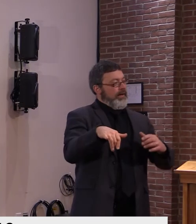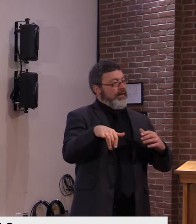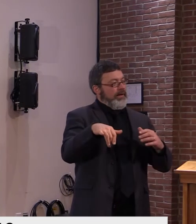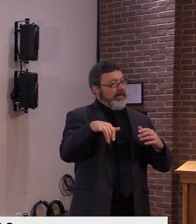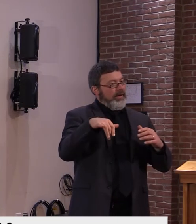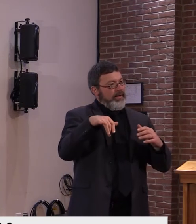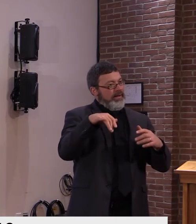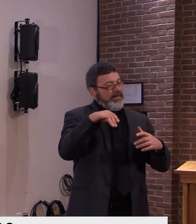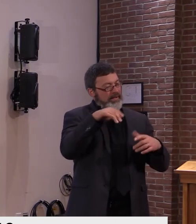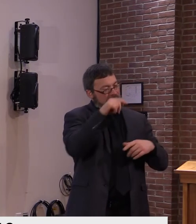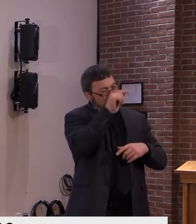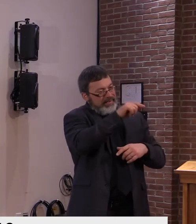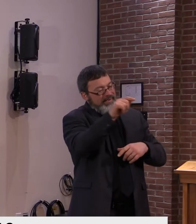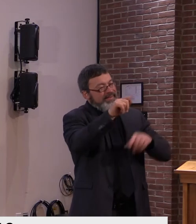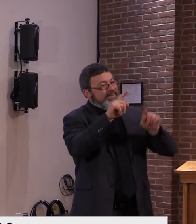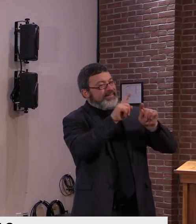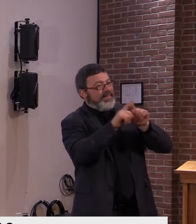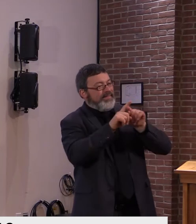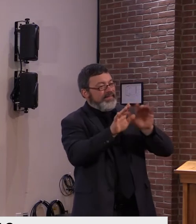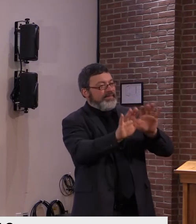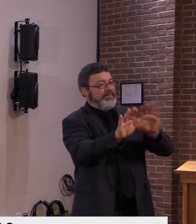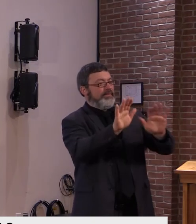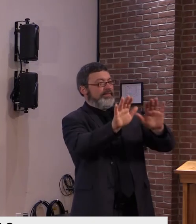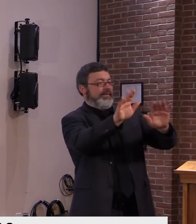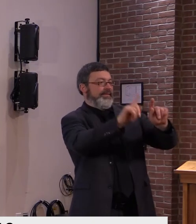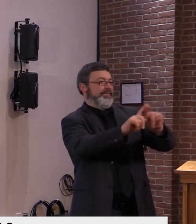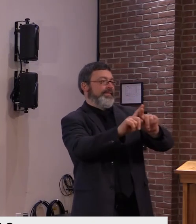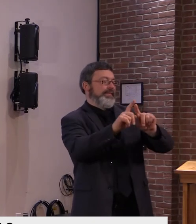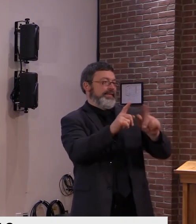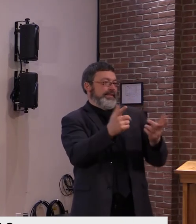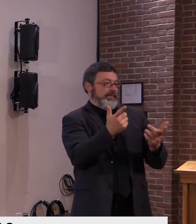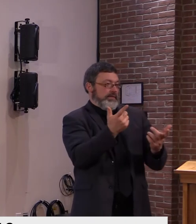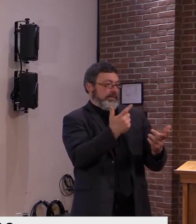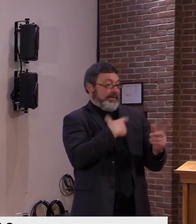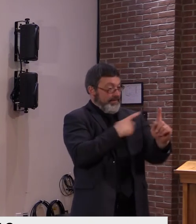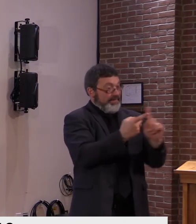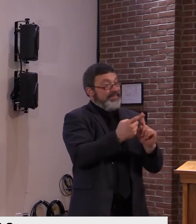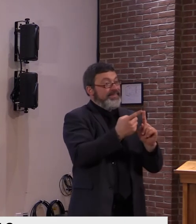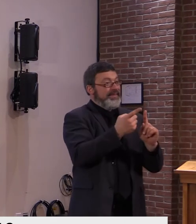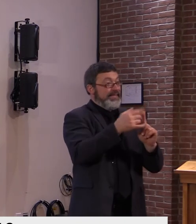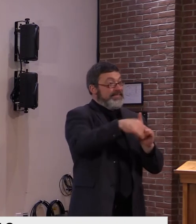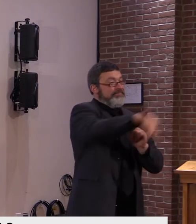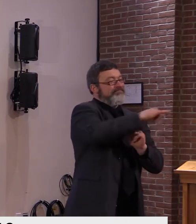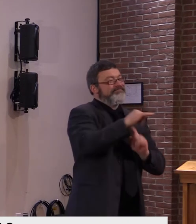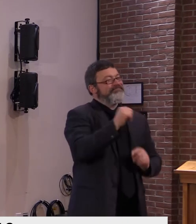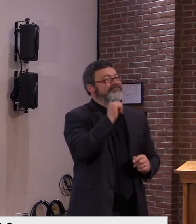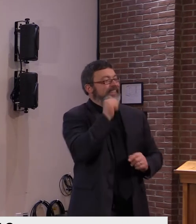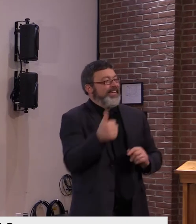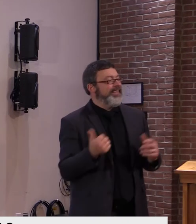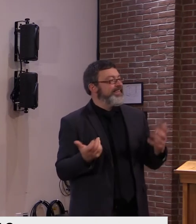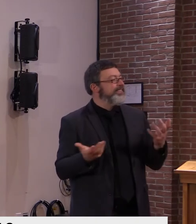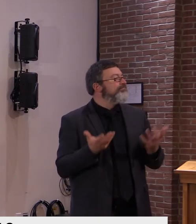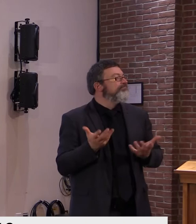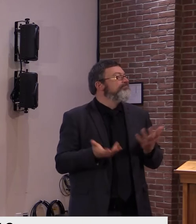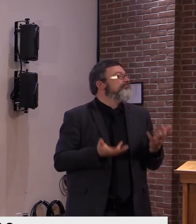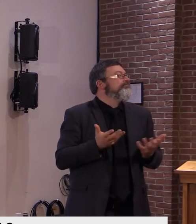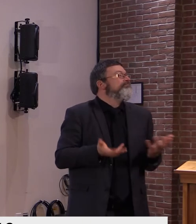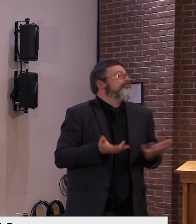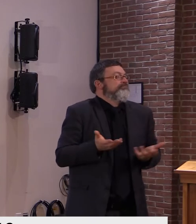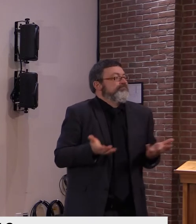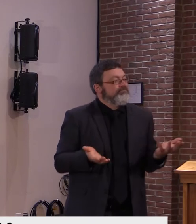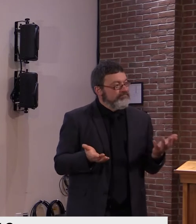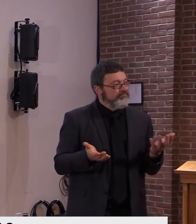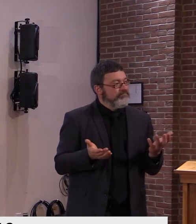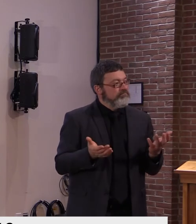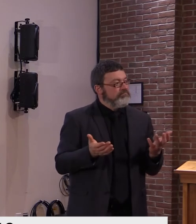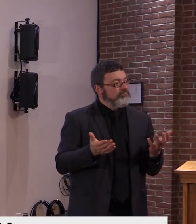gatherings and people might have their masks on, or their travel history. All those things should go into the things that they factor